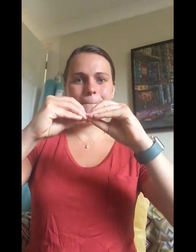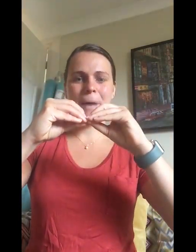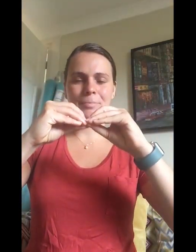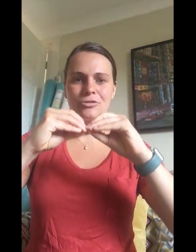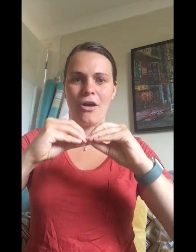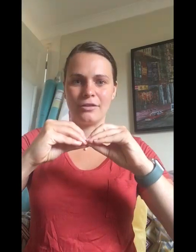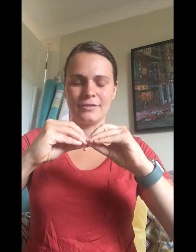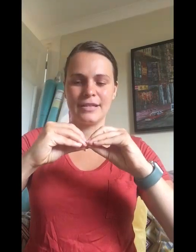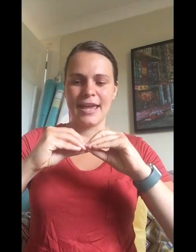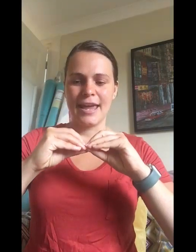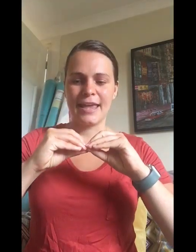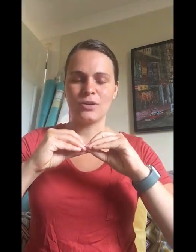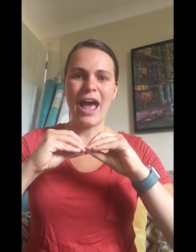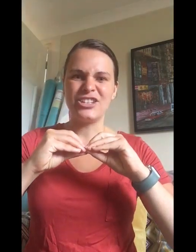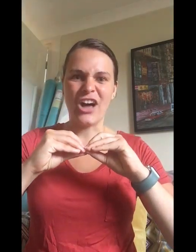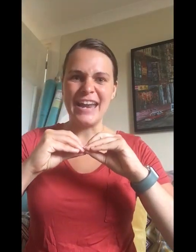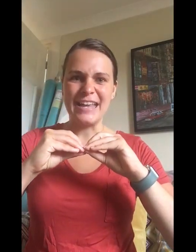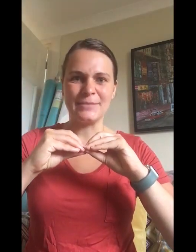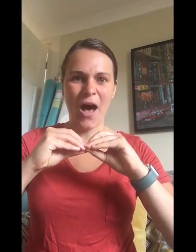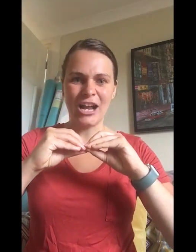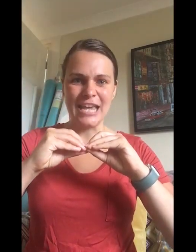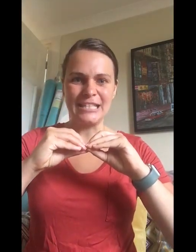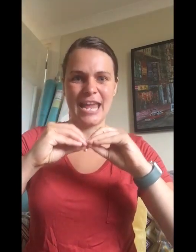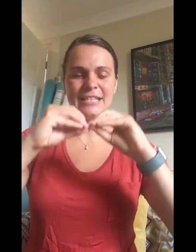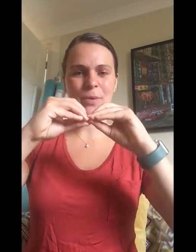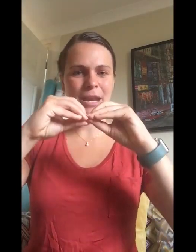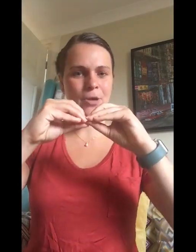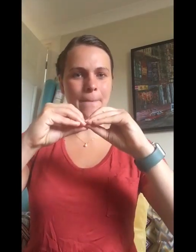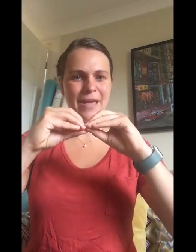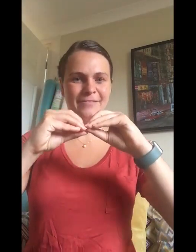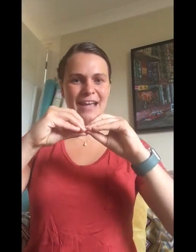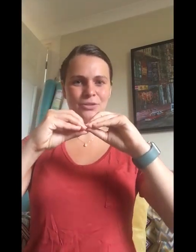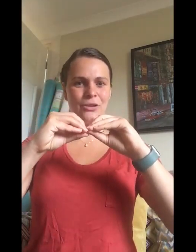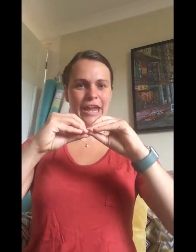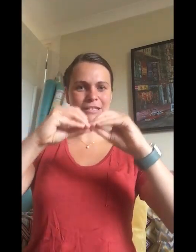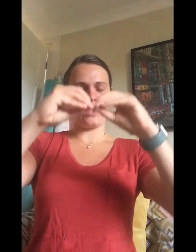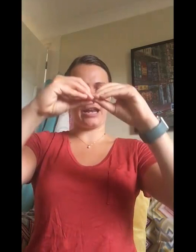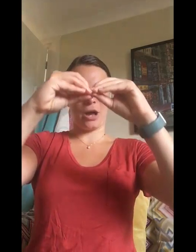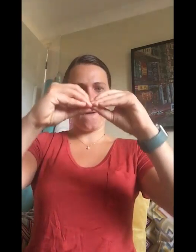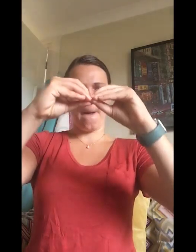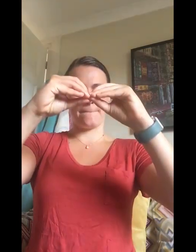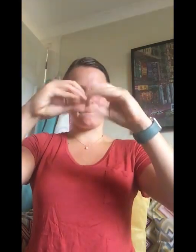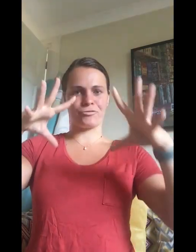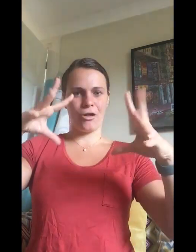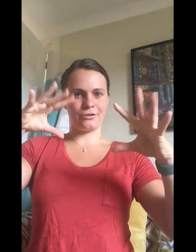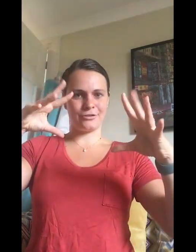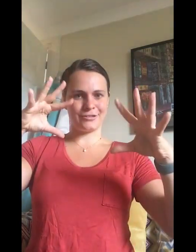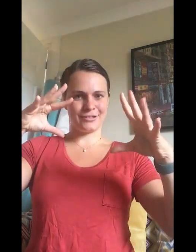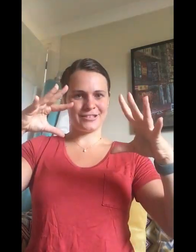But bronze is quite shiny and sparkly, isn't it? So we're going to put a bit of dazzle on it. So we're going to go bronze.